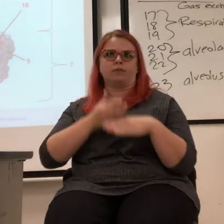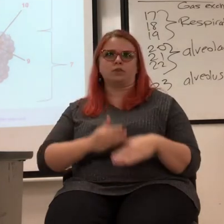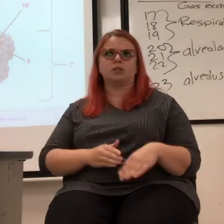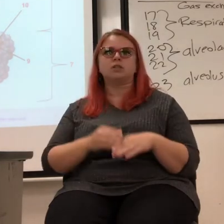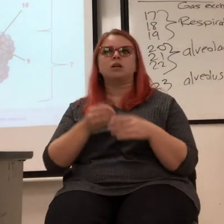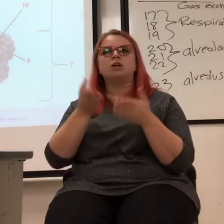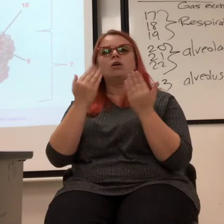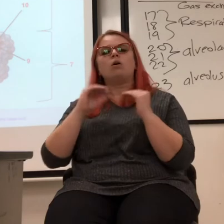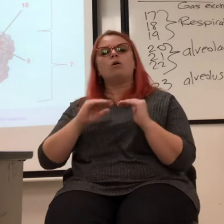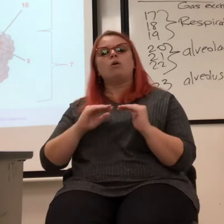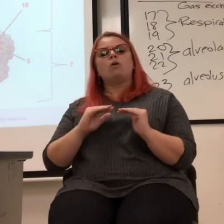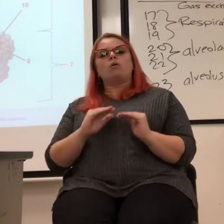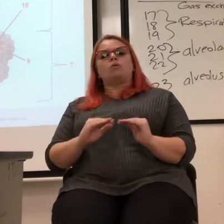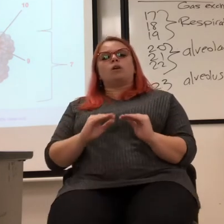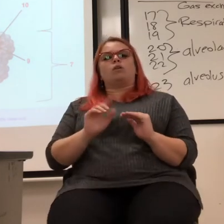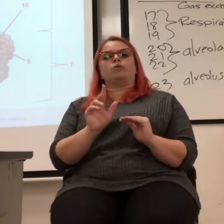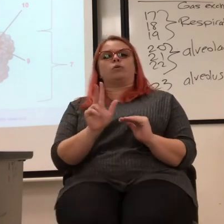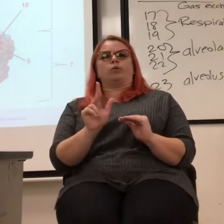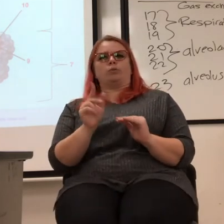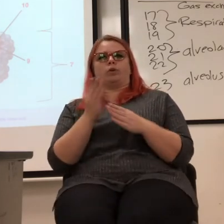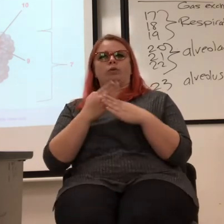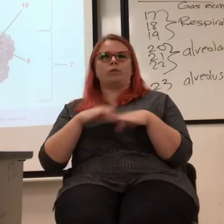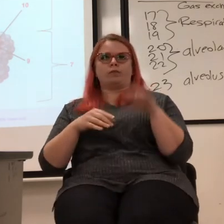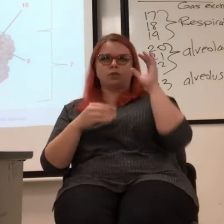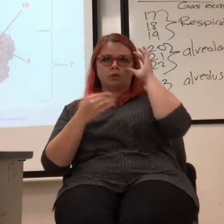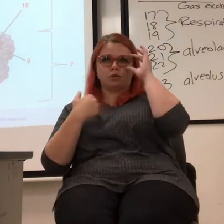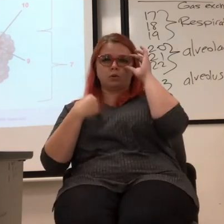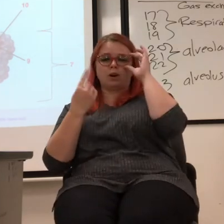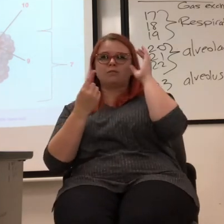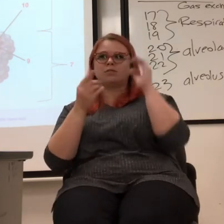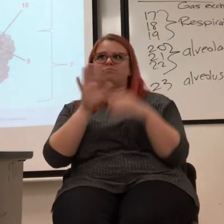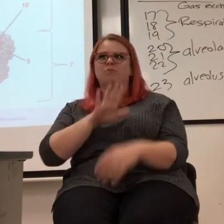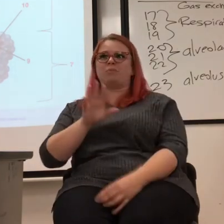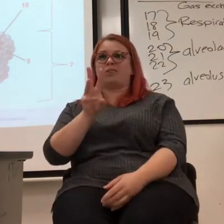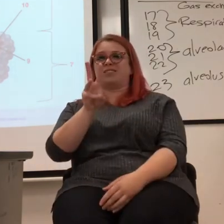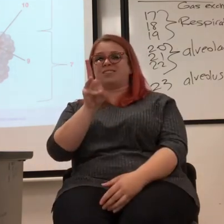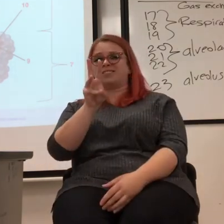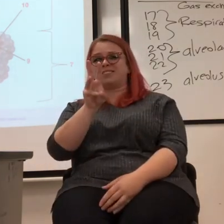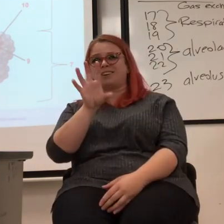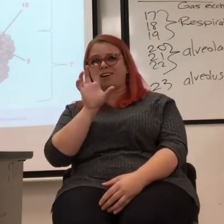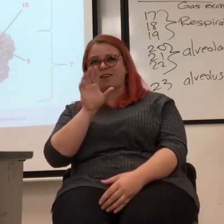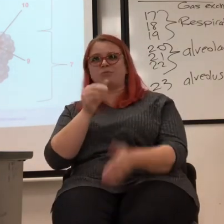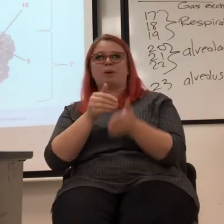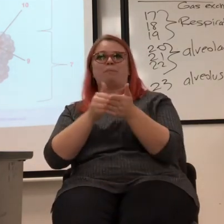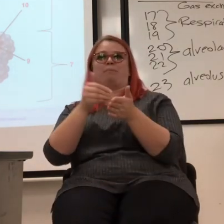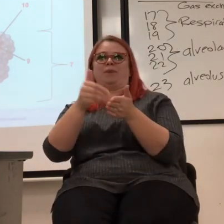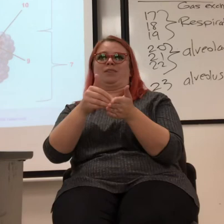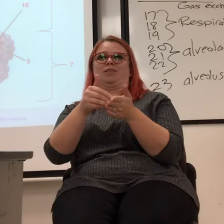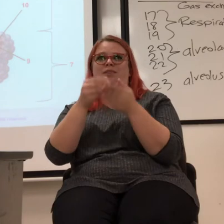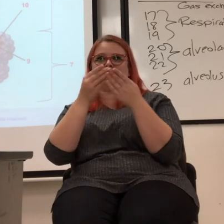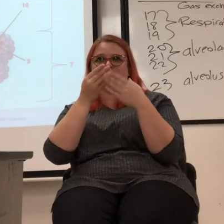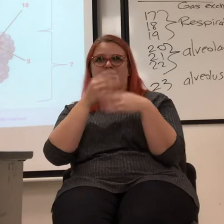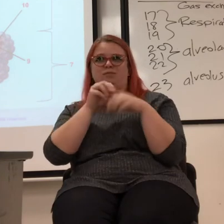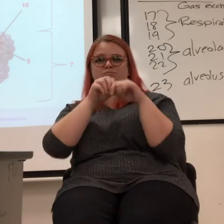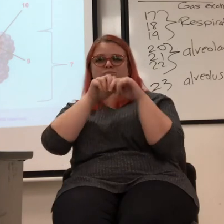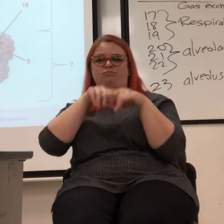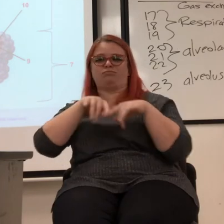23rd division, we have something like 600 million.